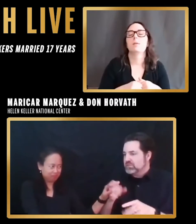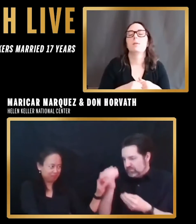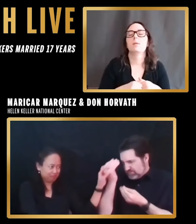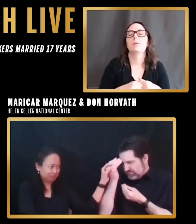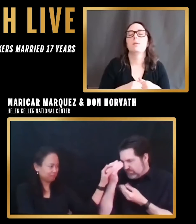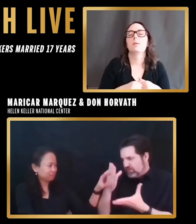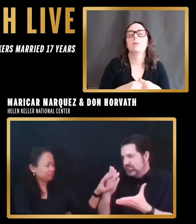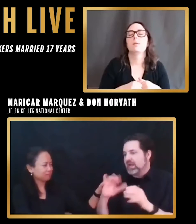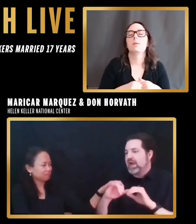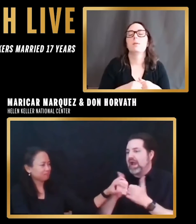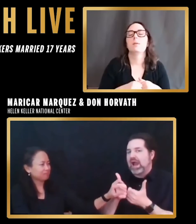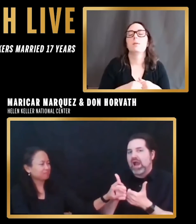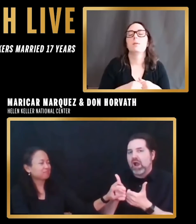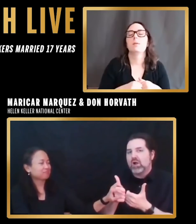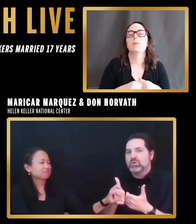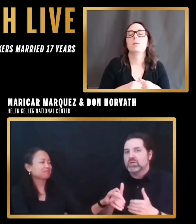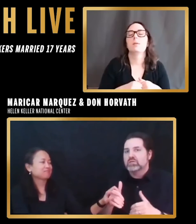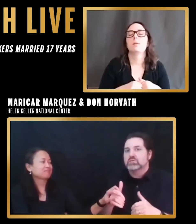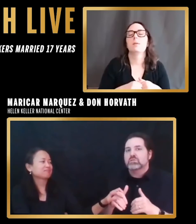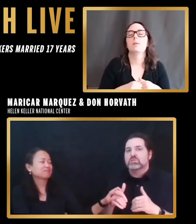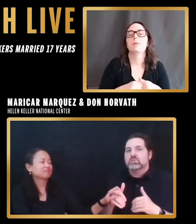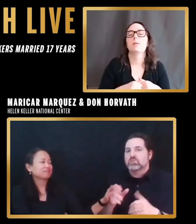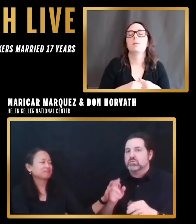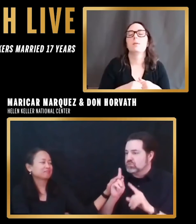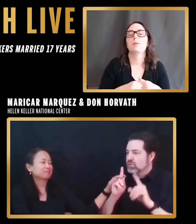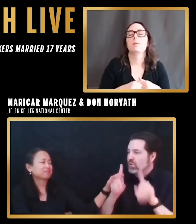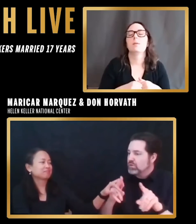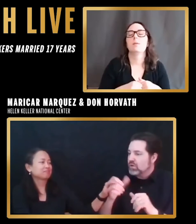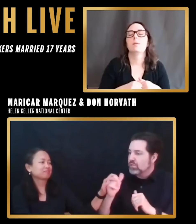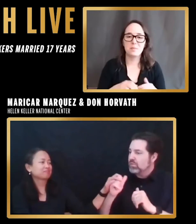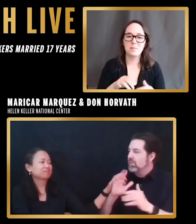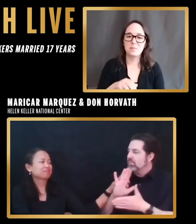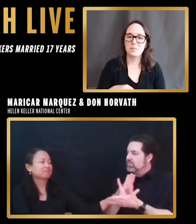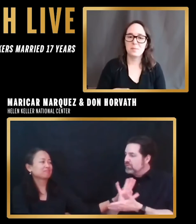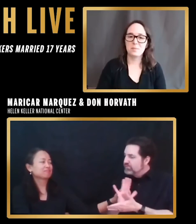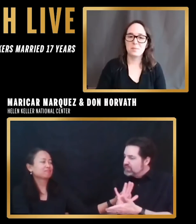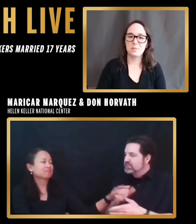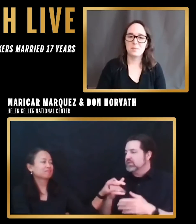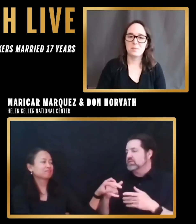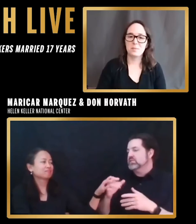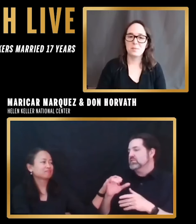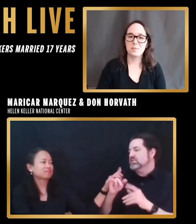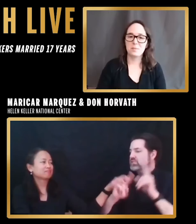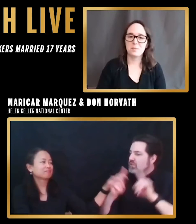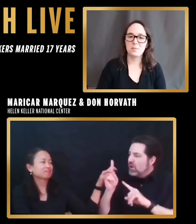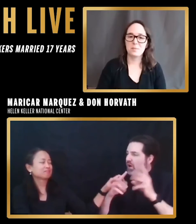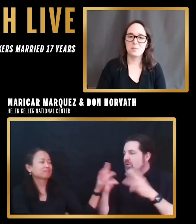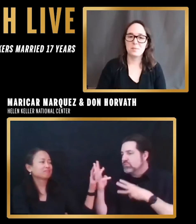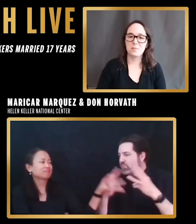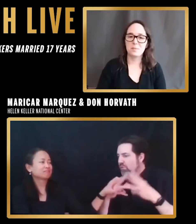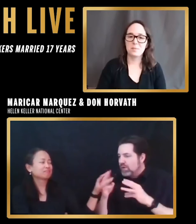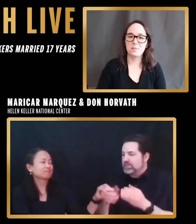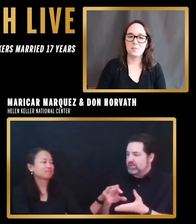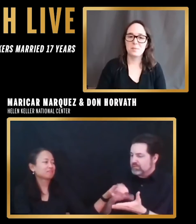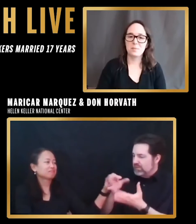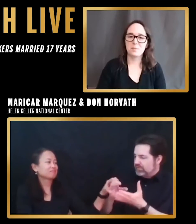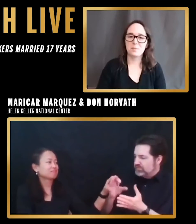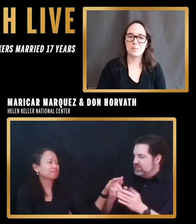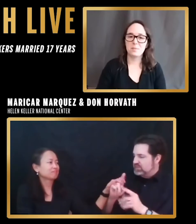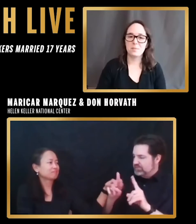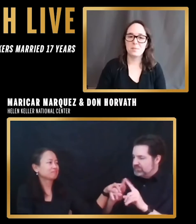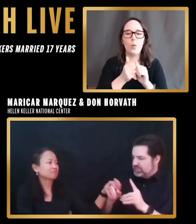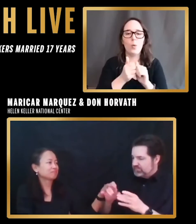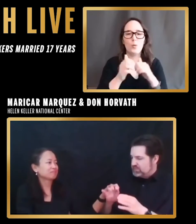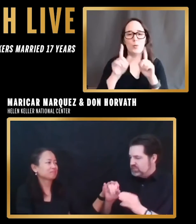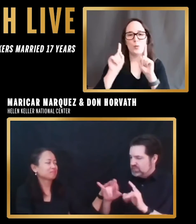informative how you described, how you go to see a movie, in the case of Star Wars, having the figurines to act out the battle